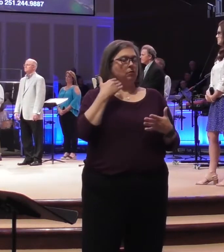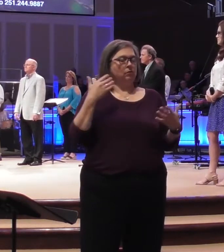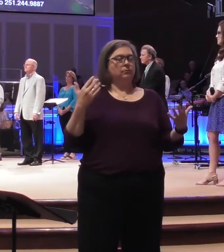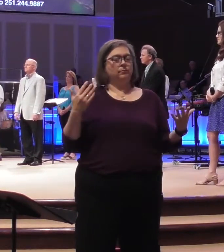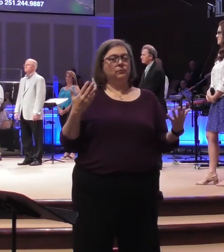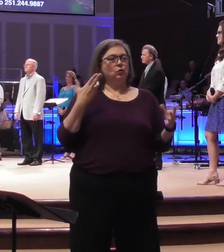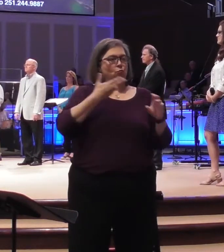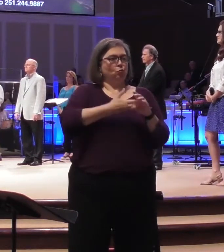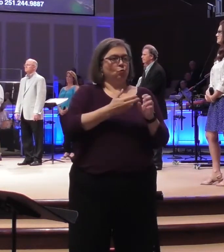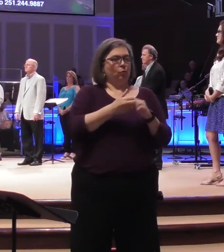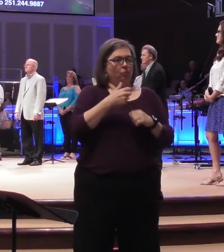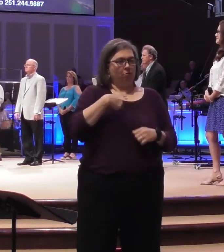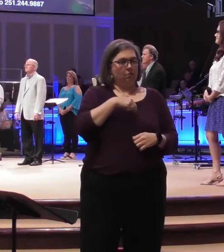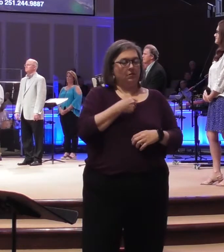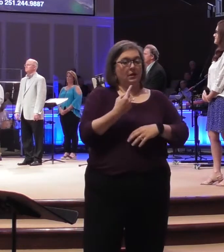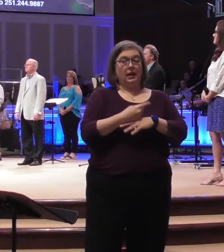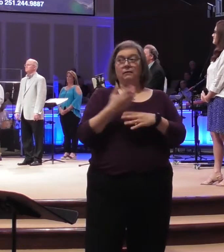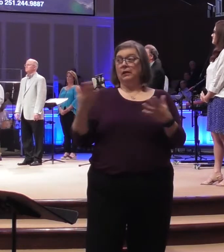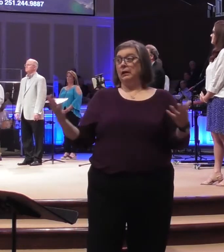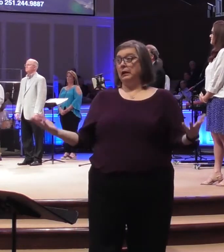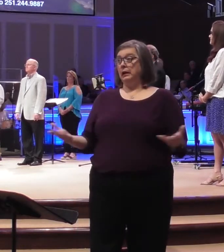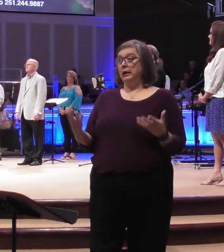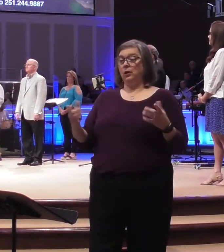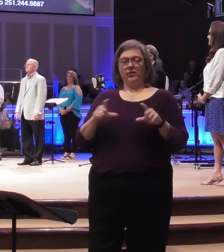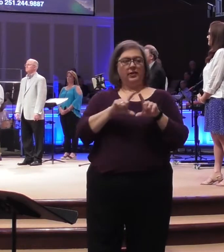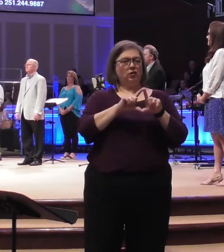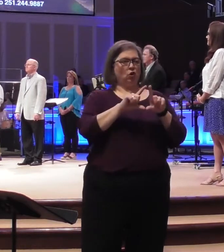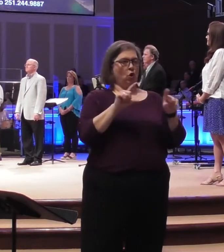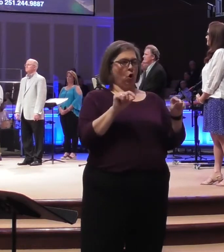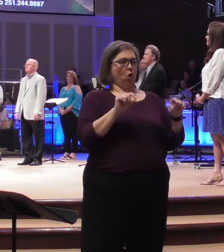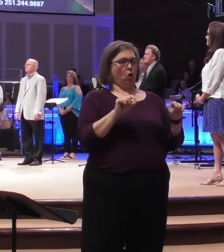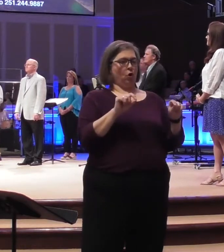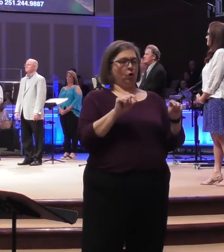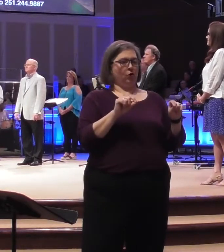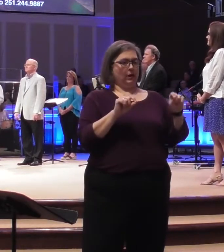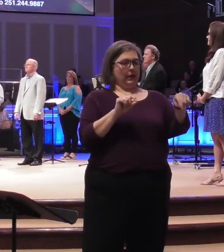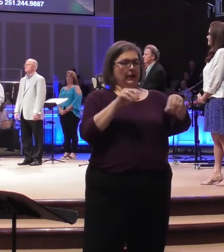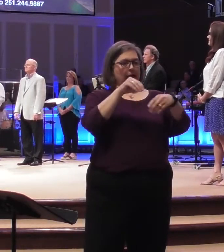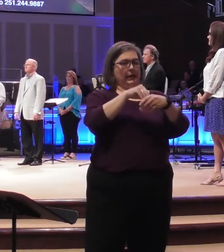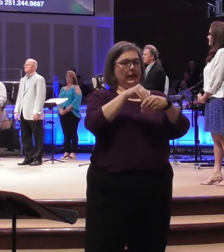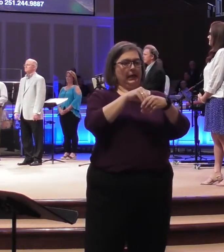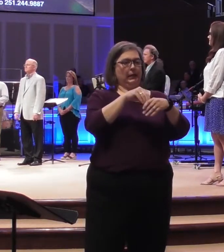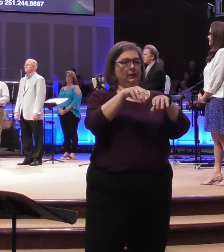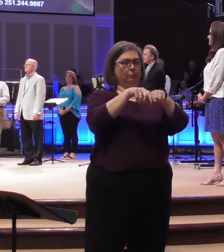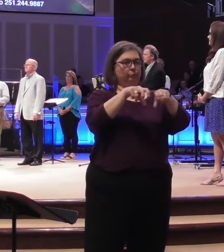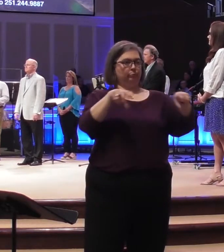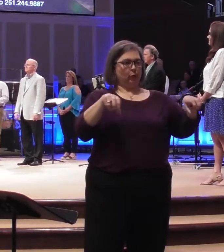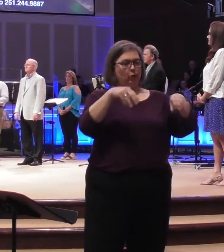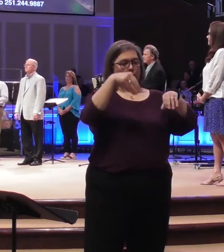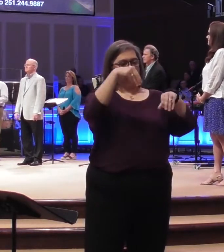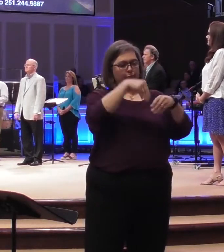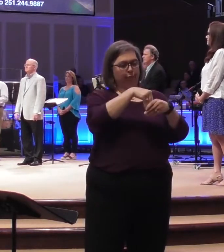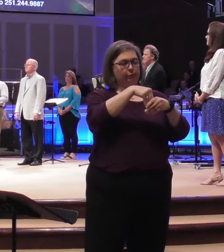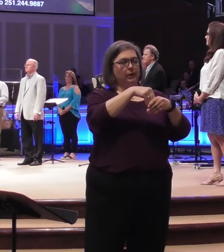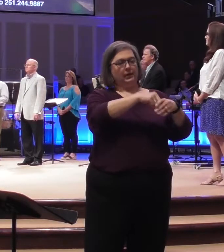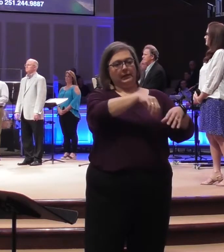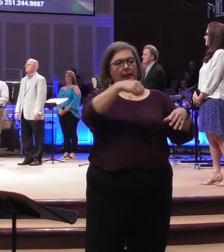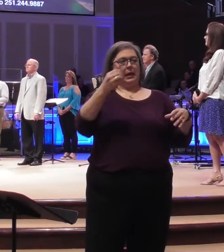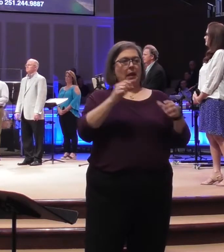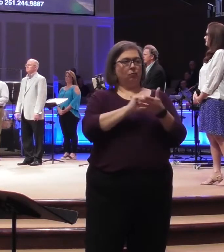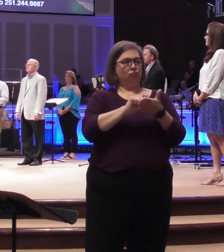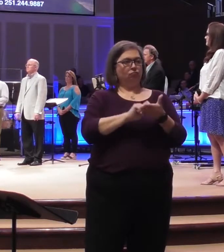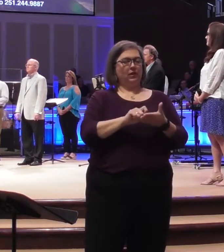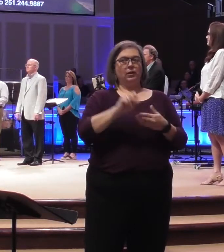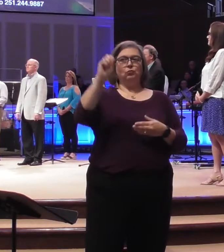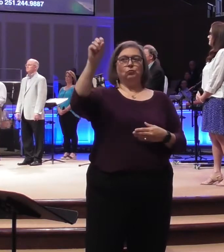know that. For those of you here in the sanctuary, there's also a hard copy of that Connect card in the pew rack that you can take and fill out and drop in the offering plate